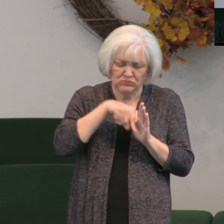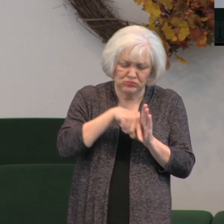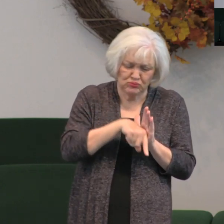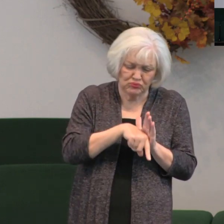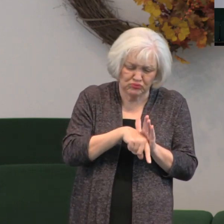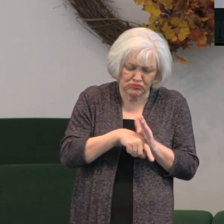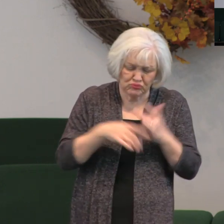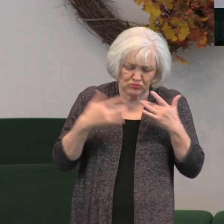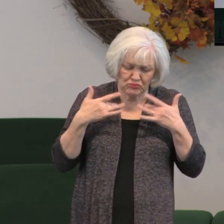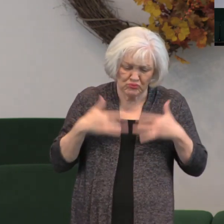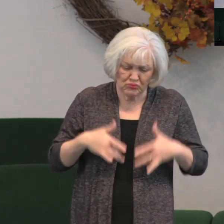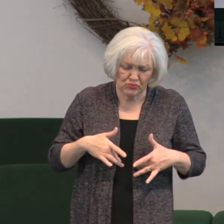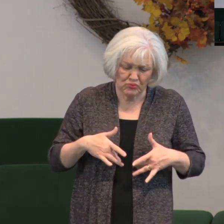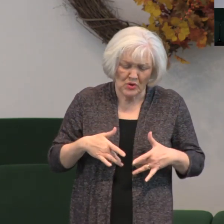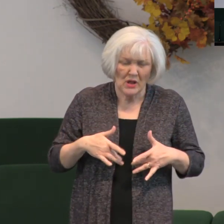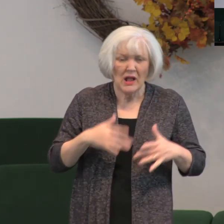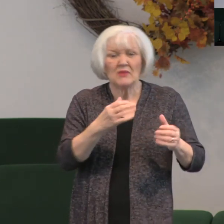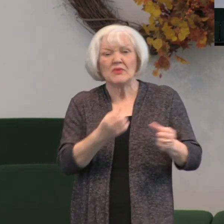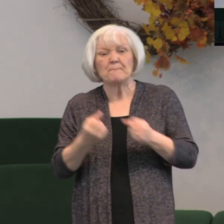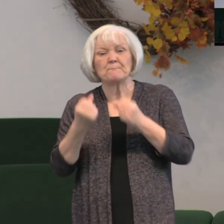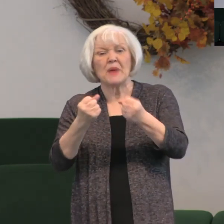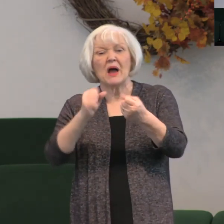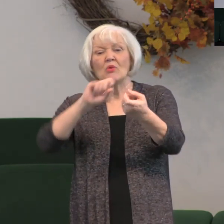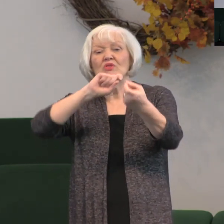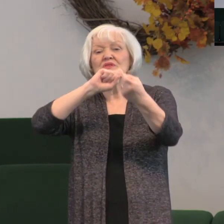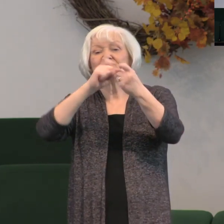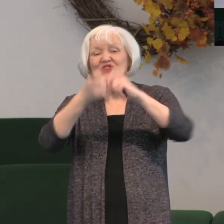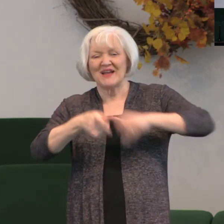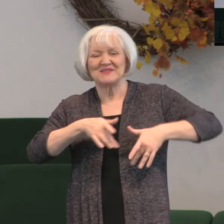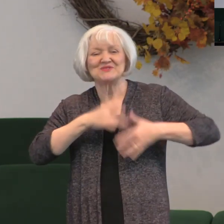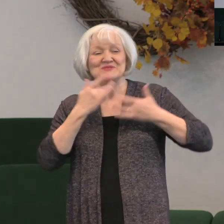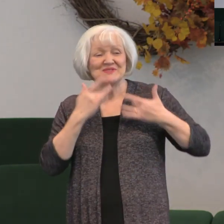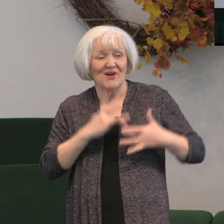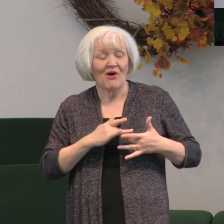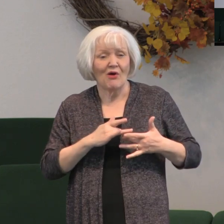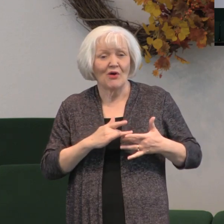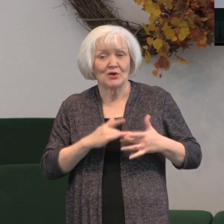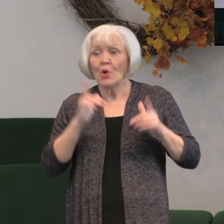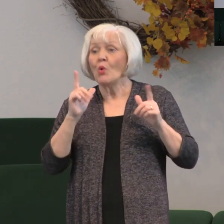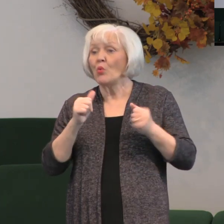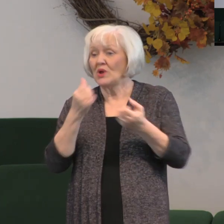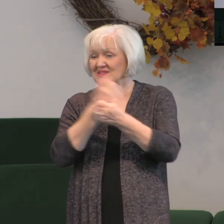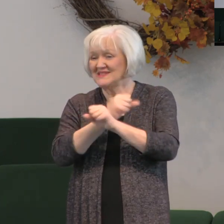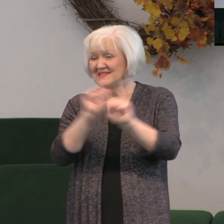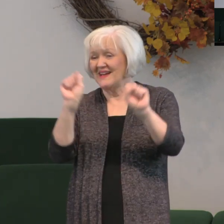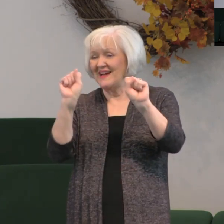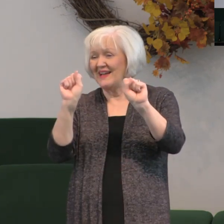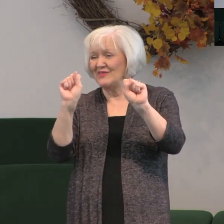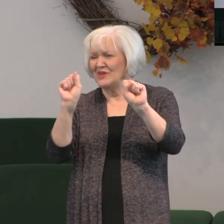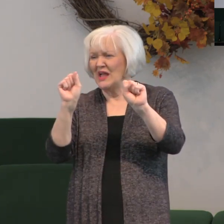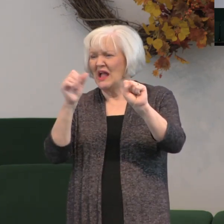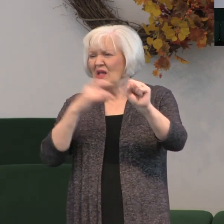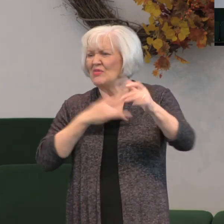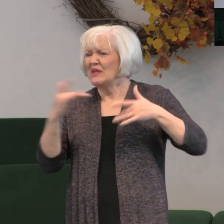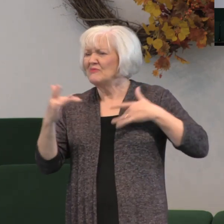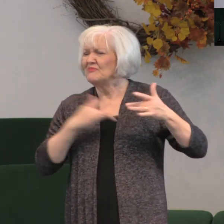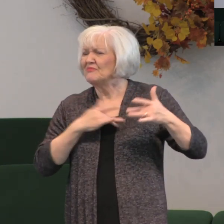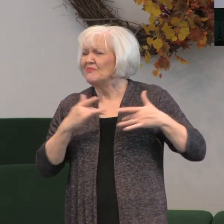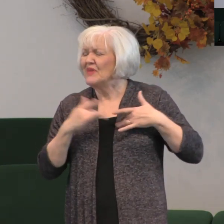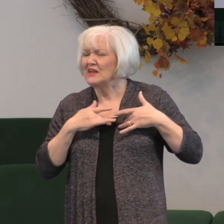where does the power come from that changes somebody's heart when they are saved? where does the conviction come from that